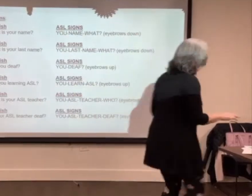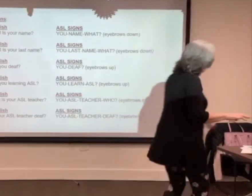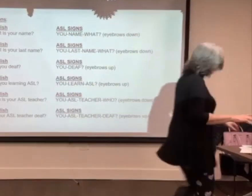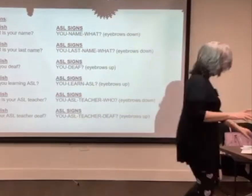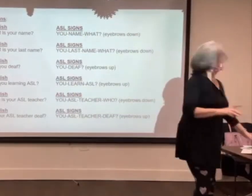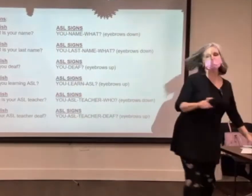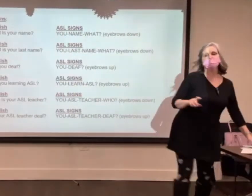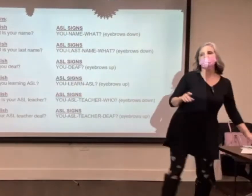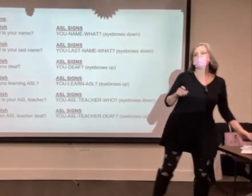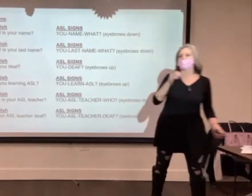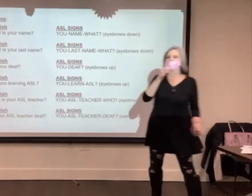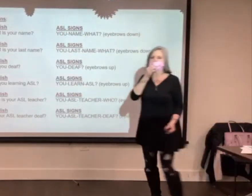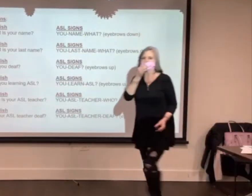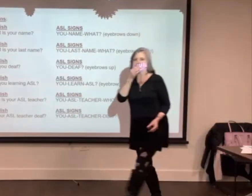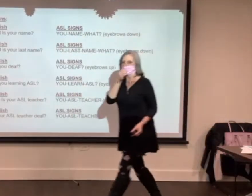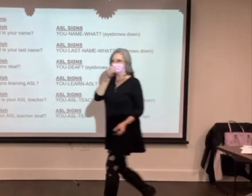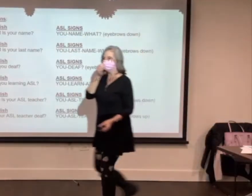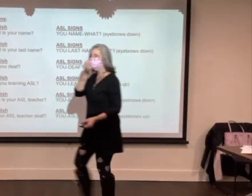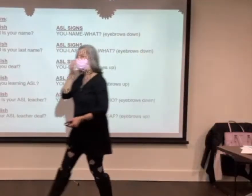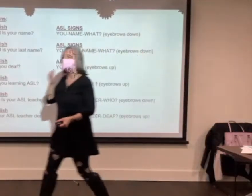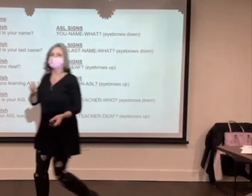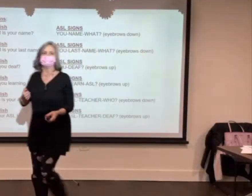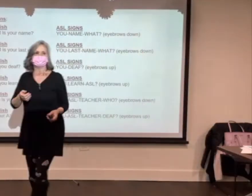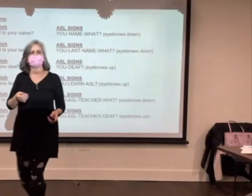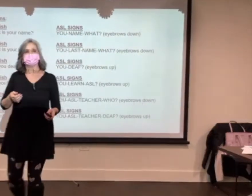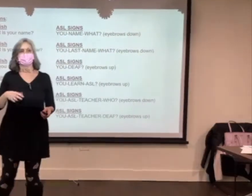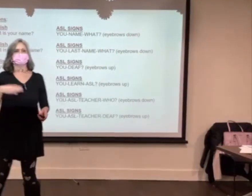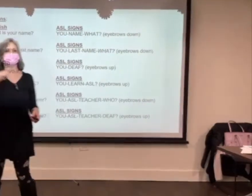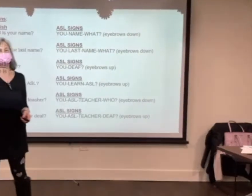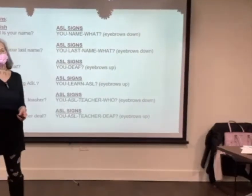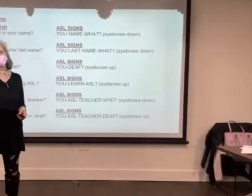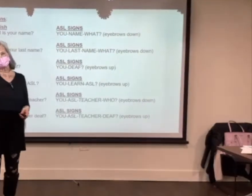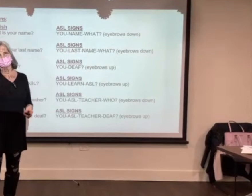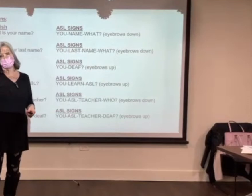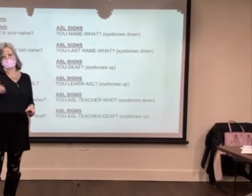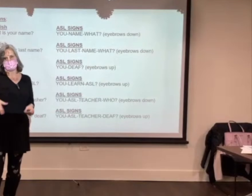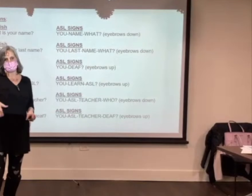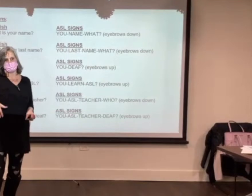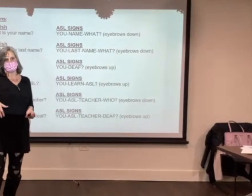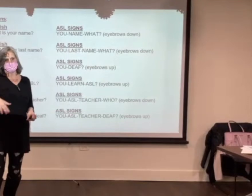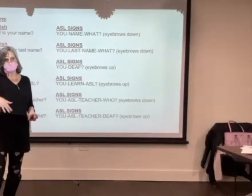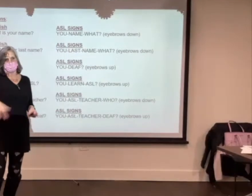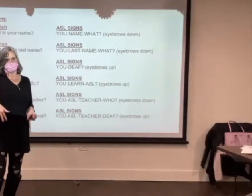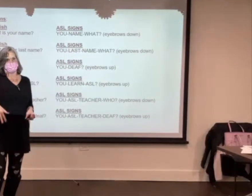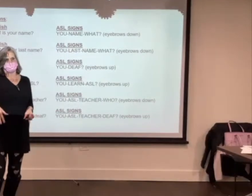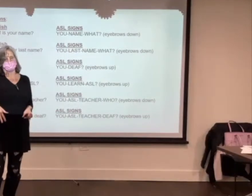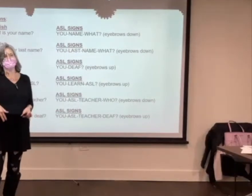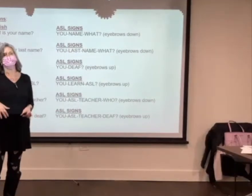sign language classes usually are very interactive, and it's kind of fun because when you break through that fear of, I don't know how to do this,